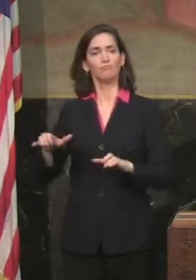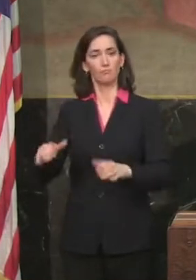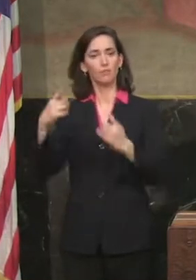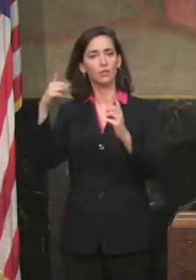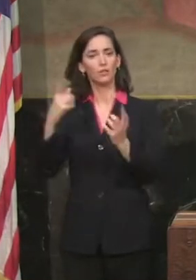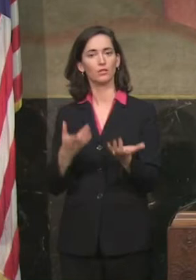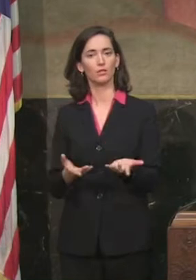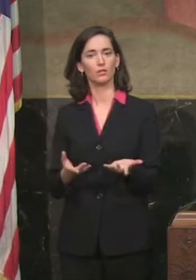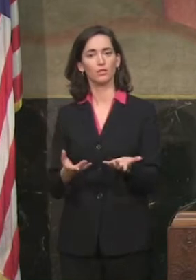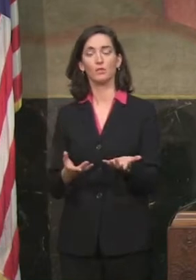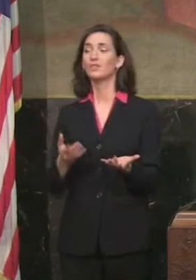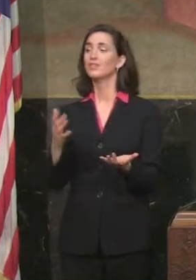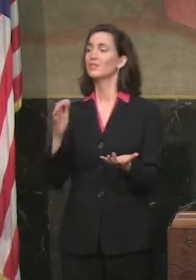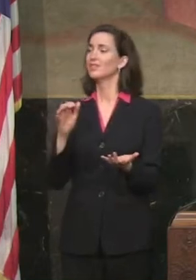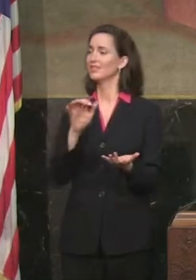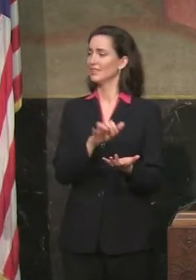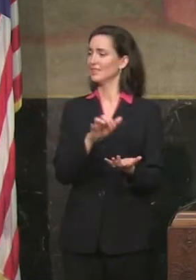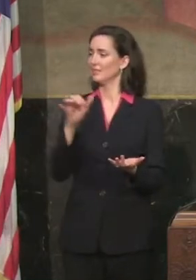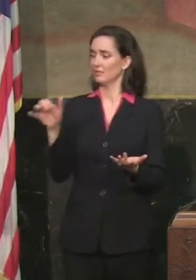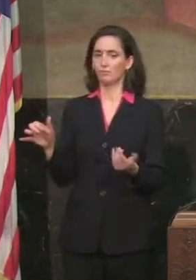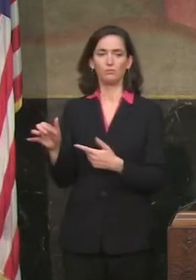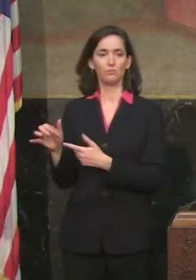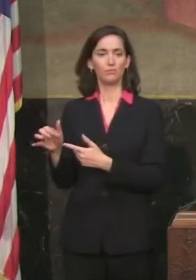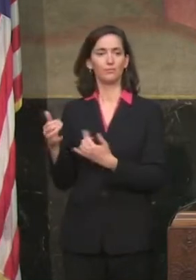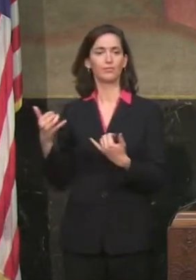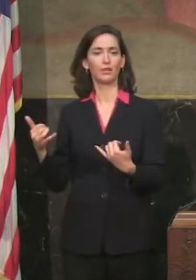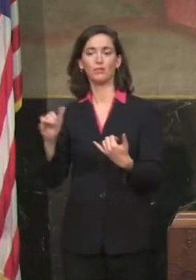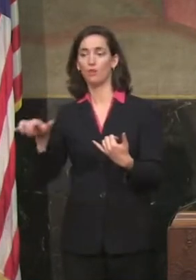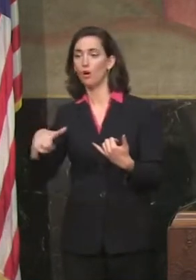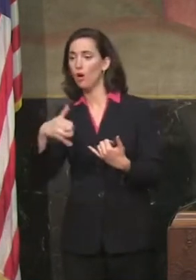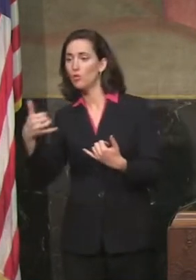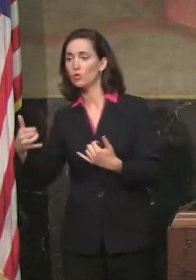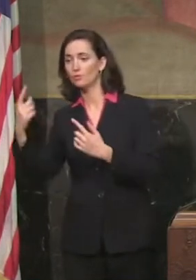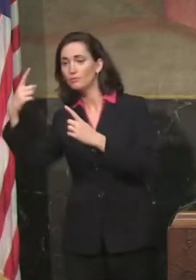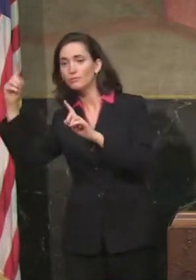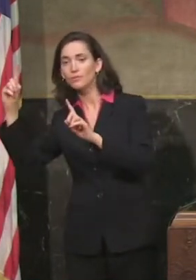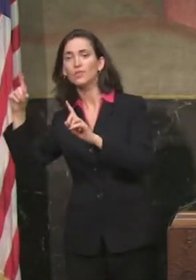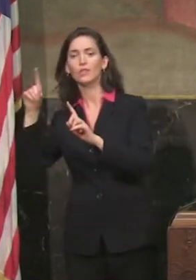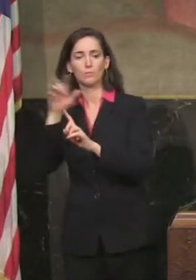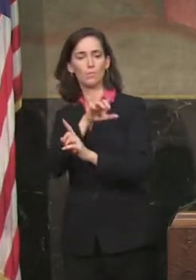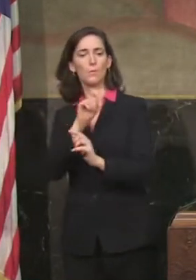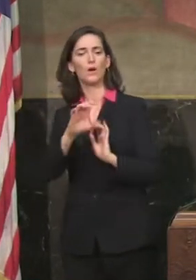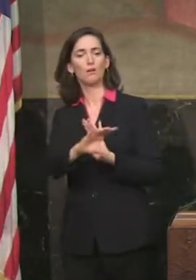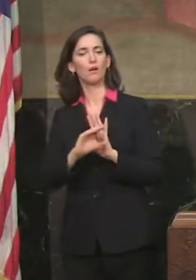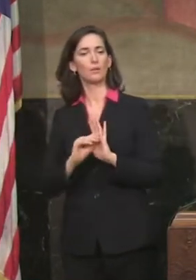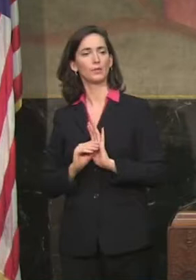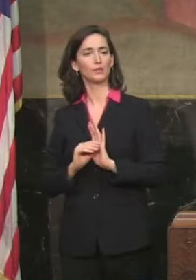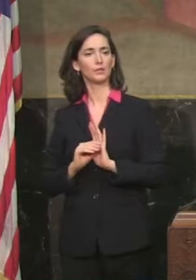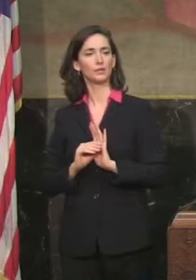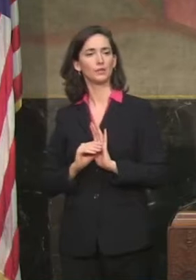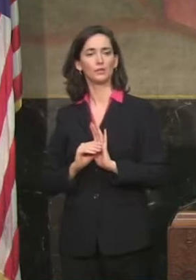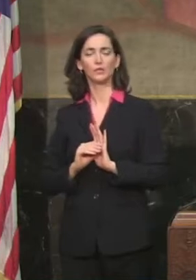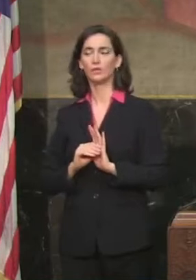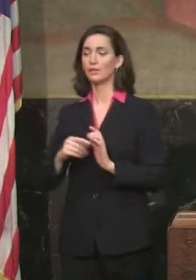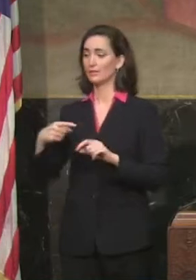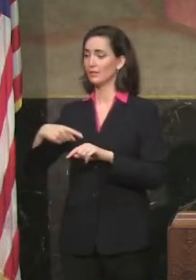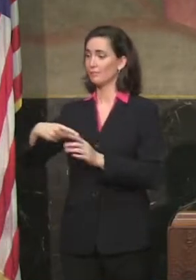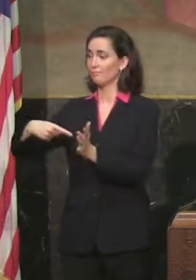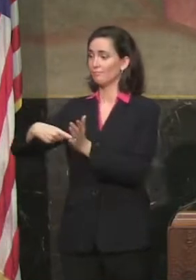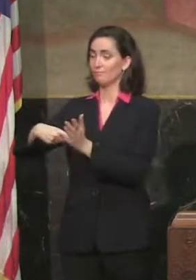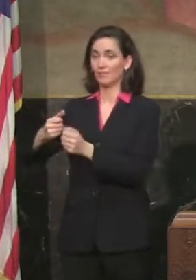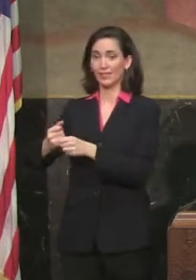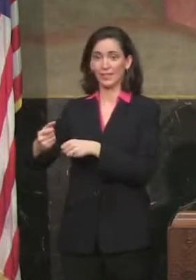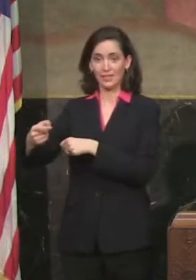That's the only way we're going to be successful in meeting our obligation to avoid this cliff that's coming next